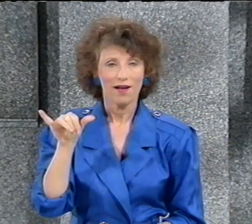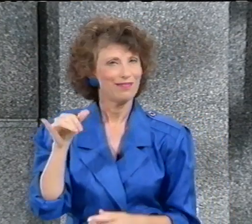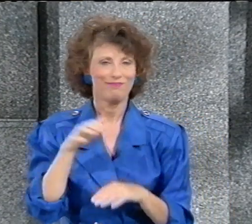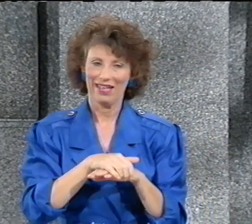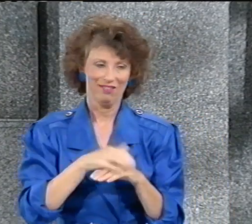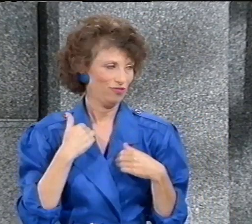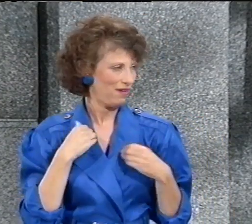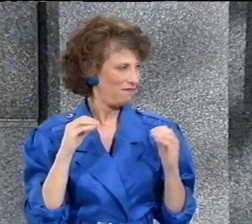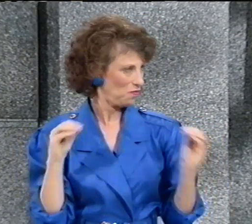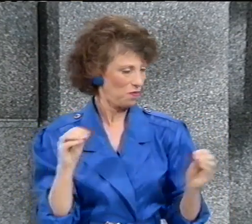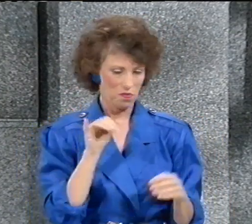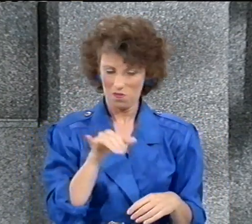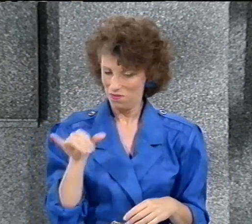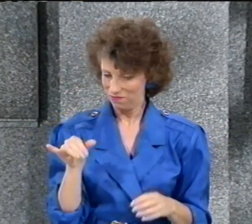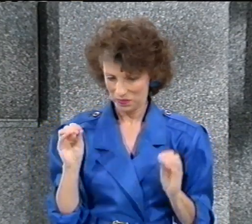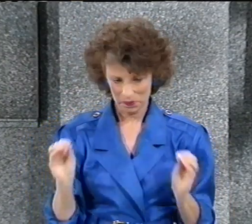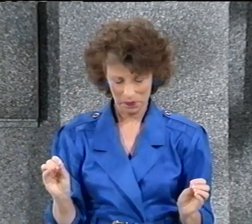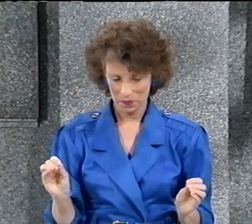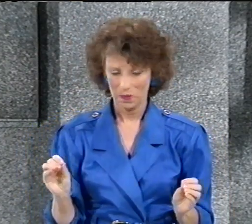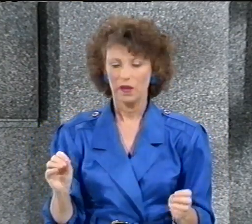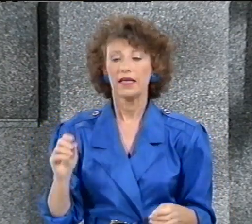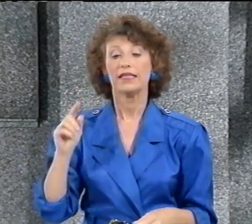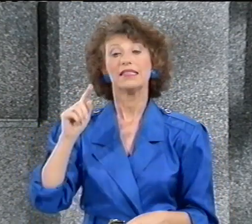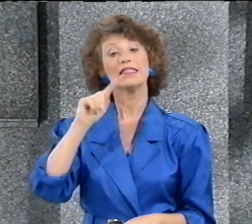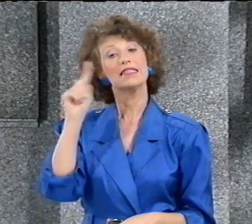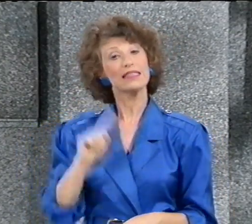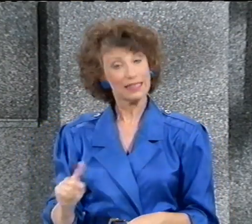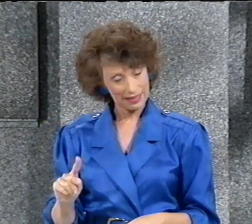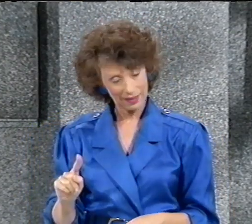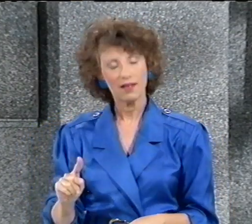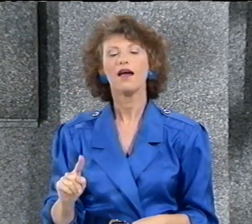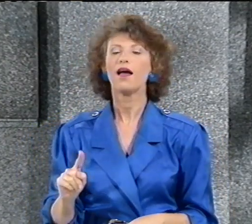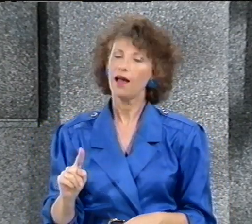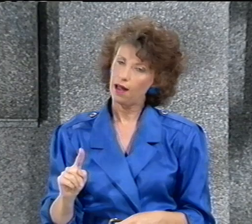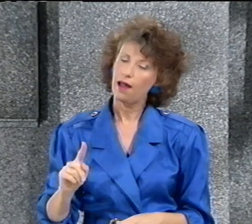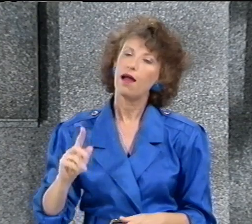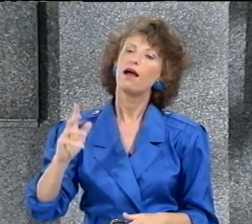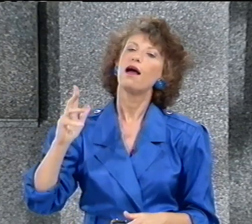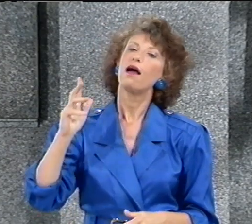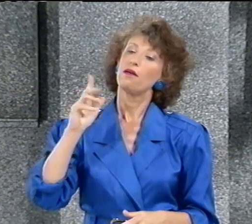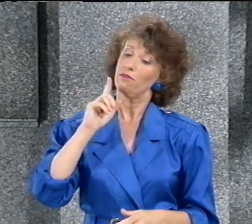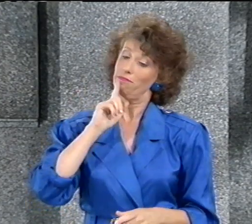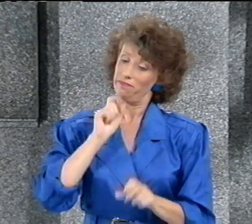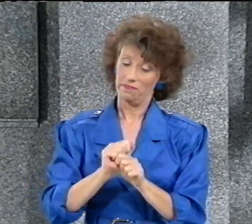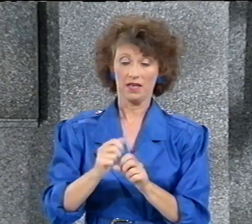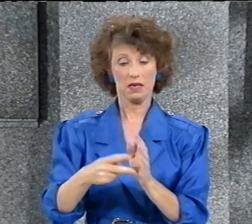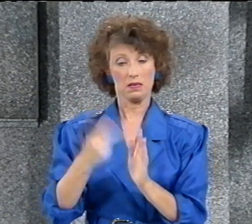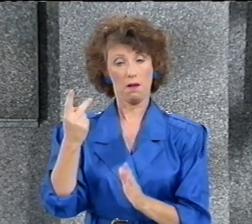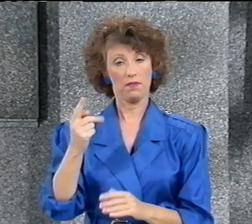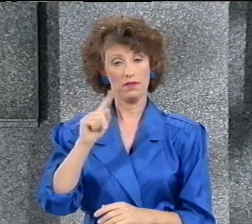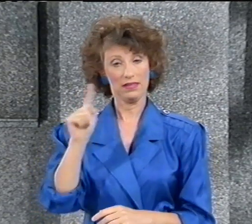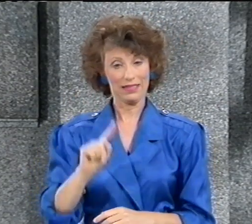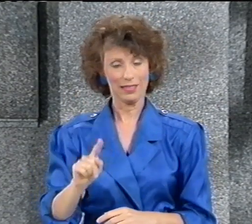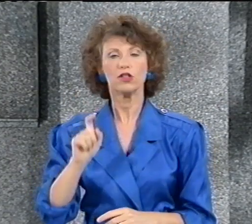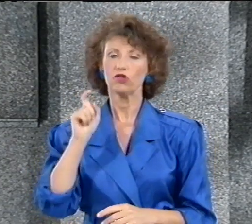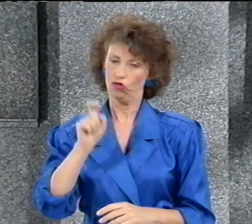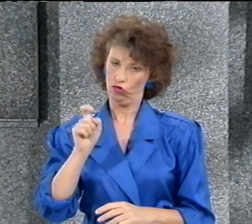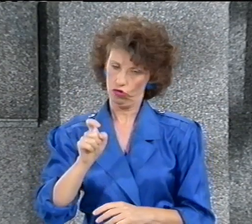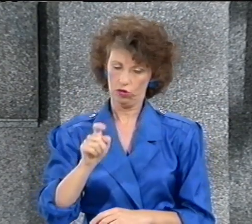There are no double Y's in English. And now we come to Z. The Z historically